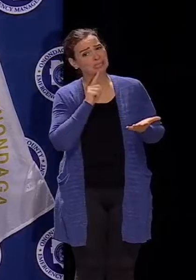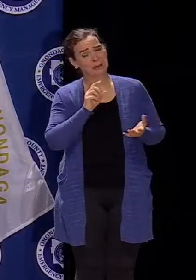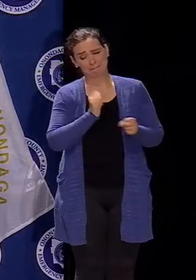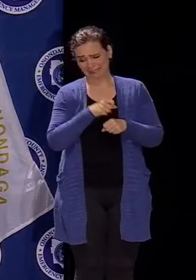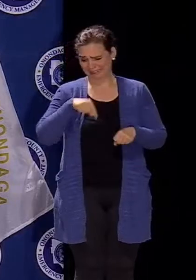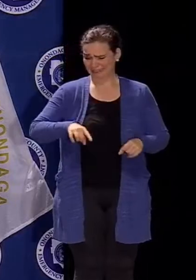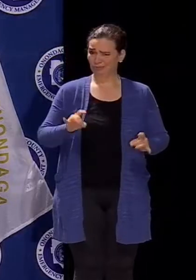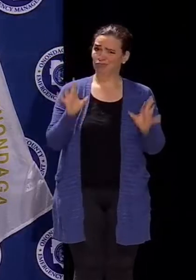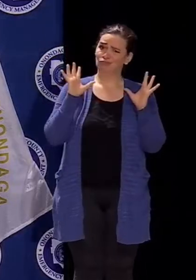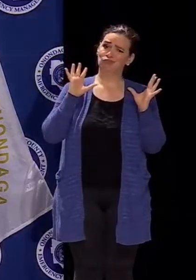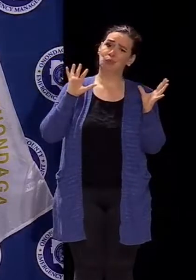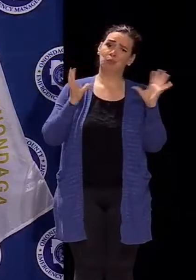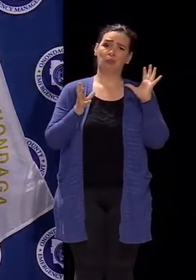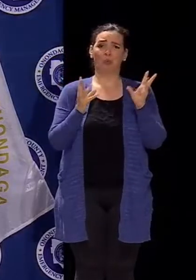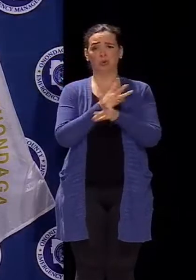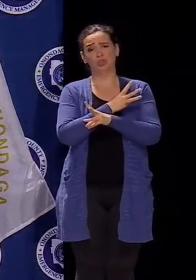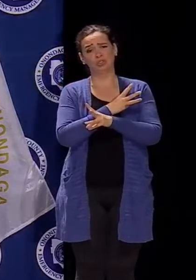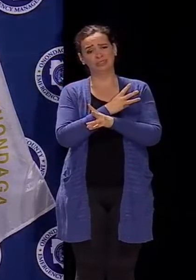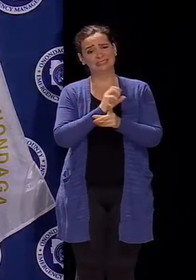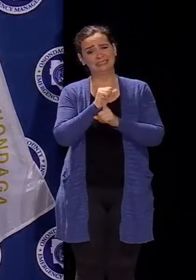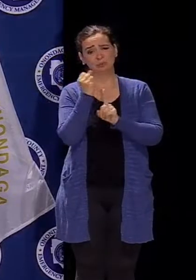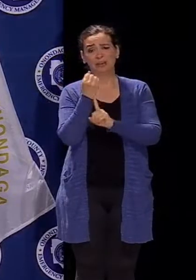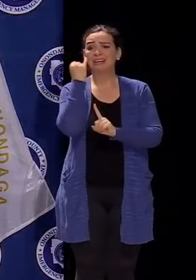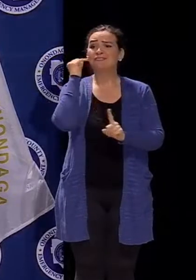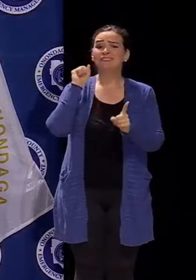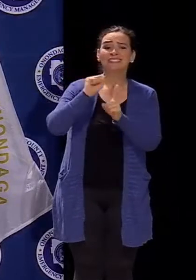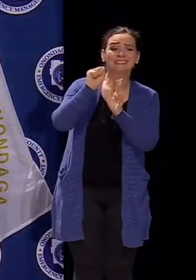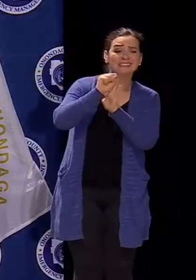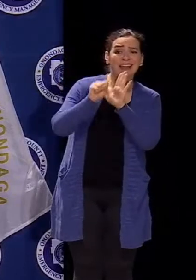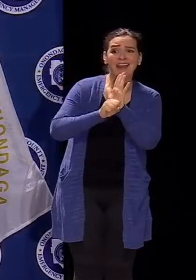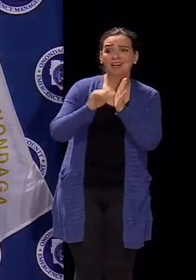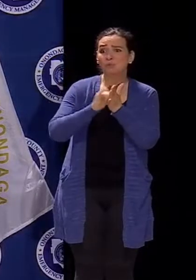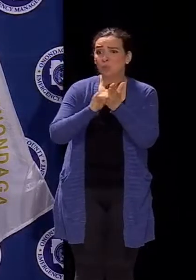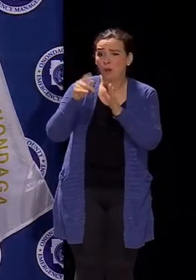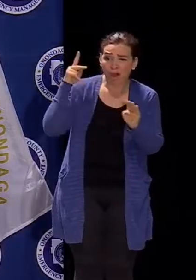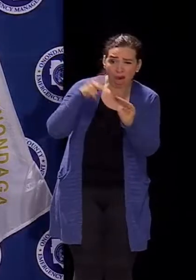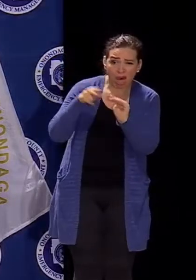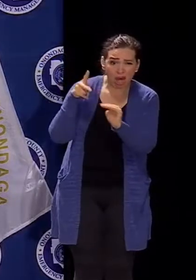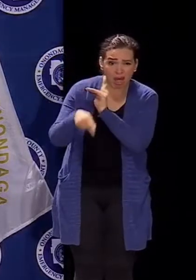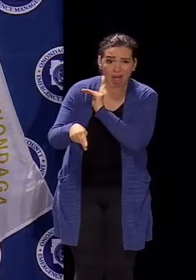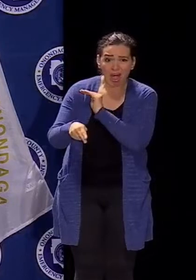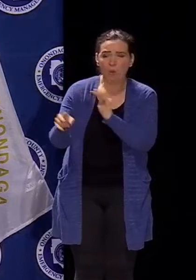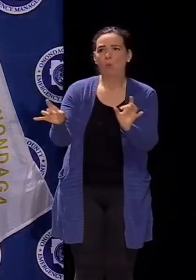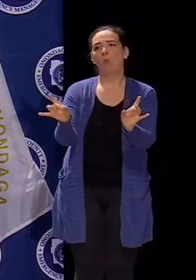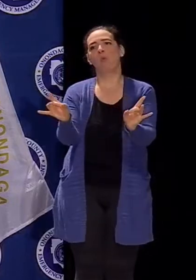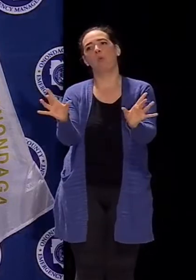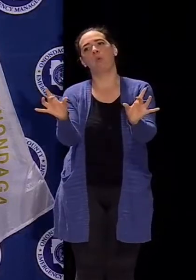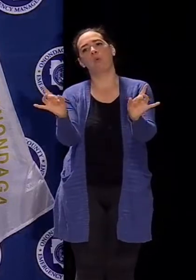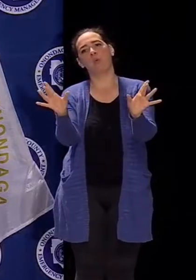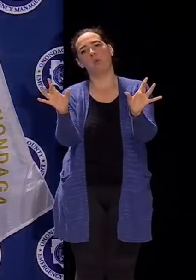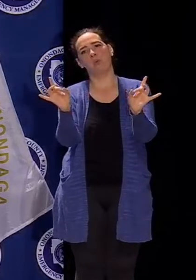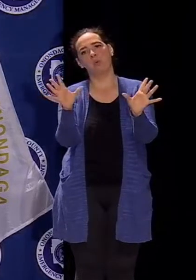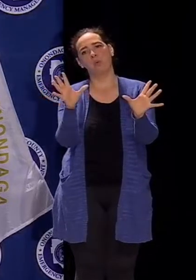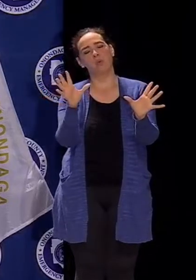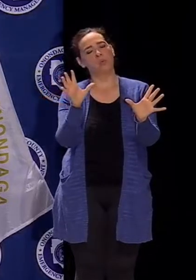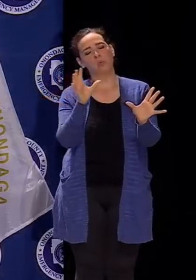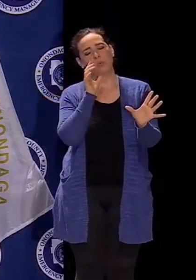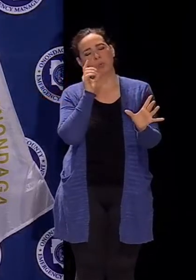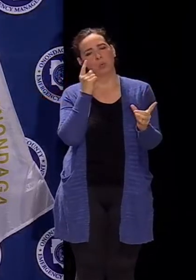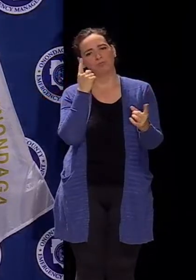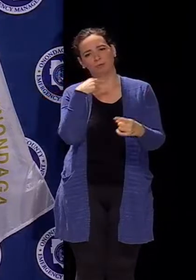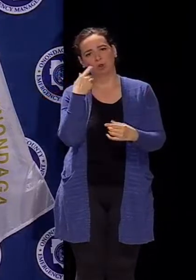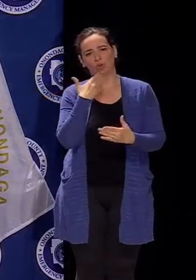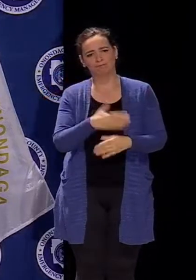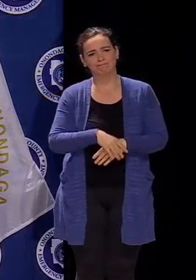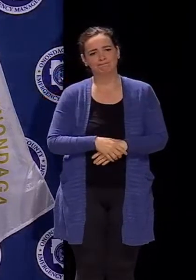us, the decisions will be catastrophic. So certainly at the local level, we have some tough decisions to make. The